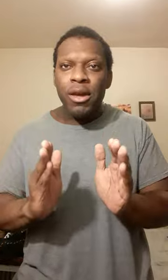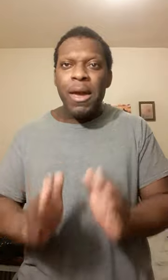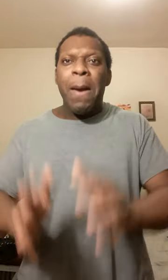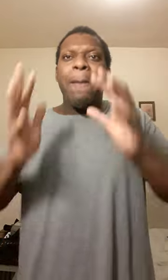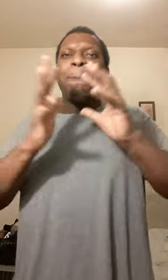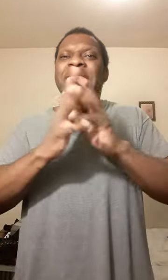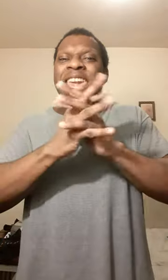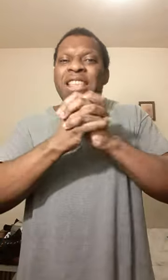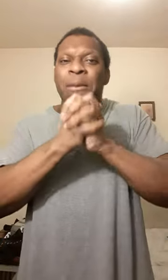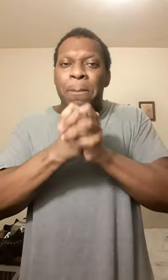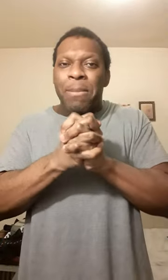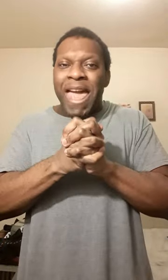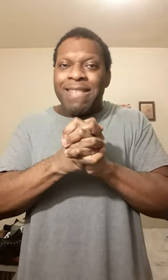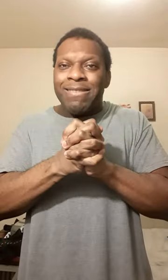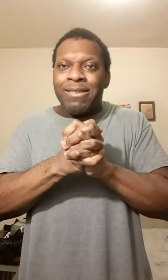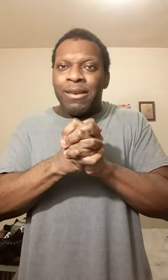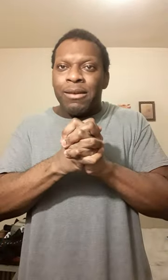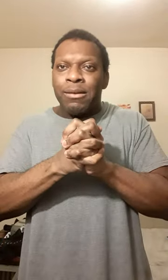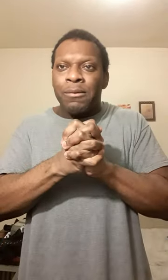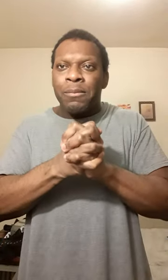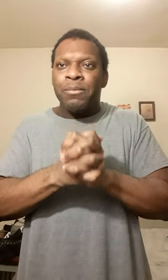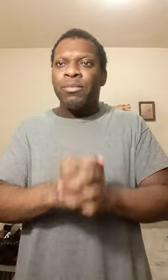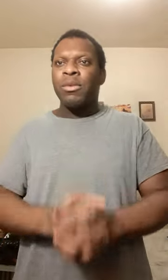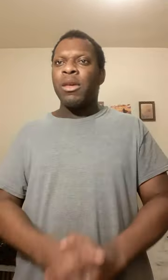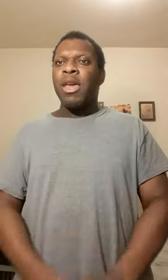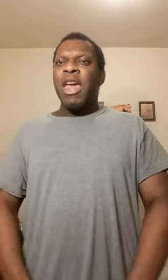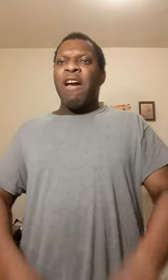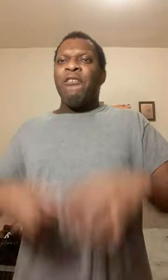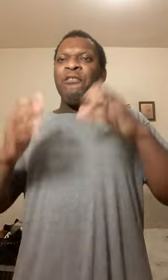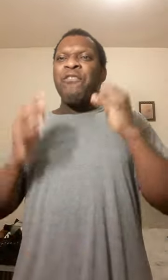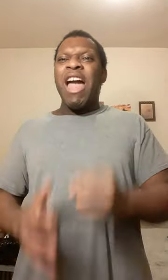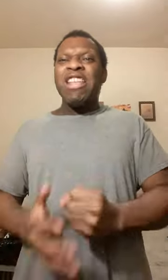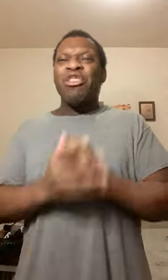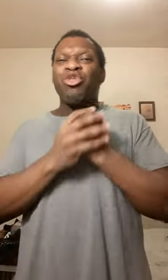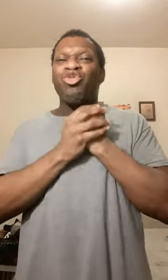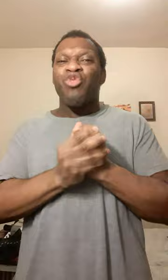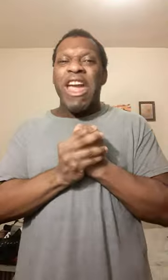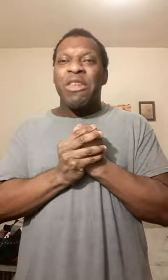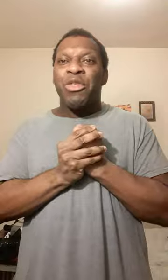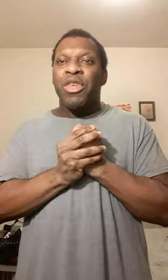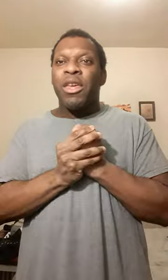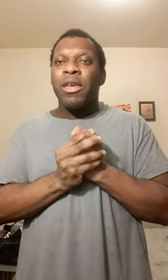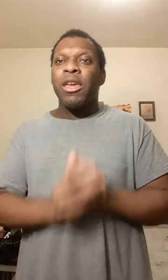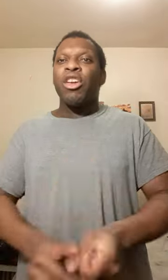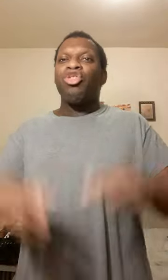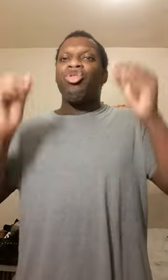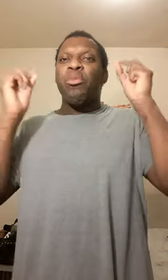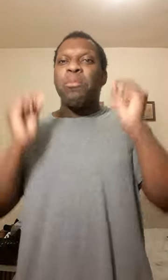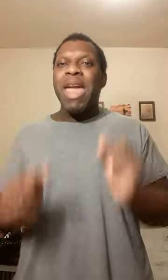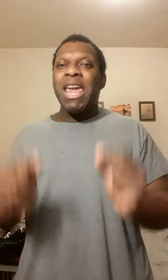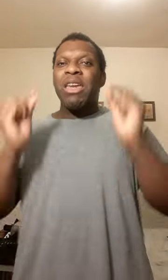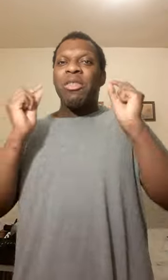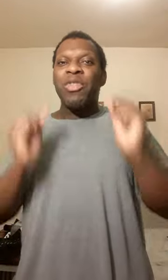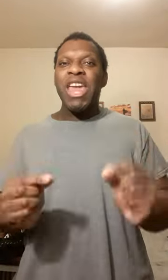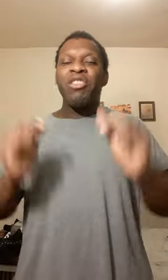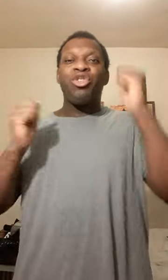Make it mend. Find the strength to make things